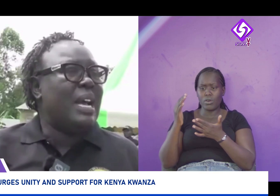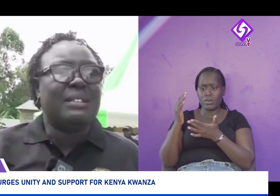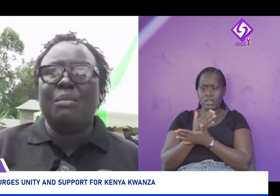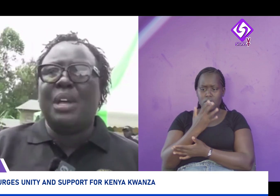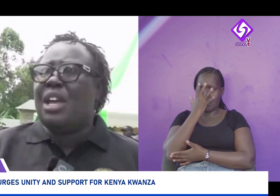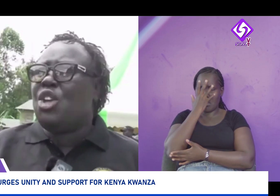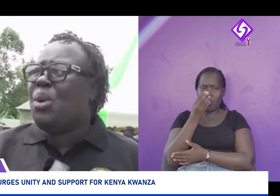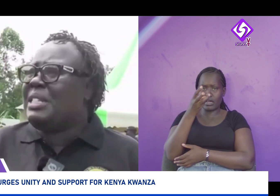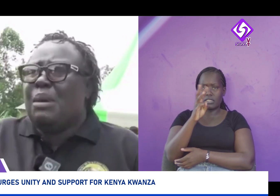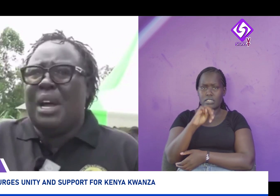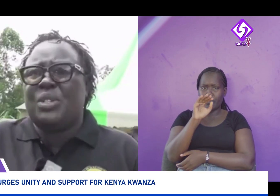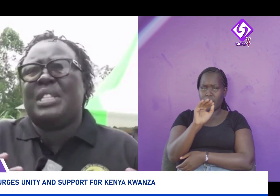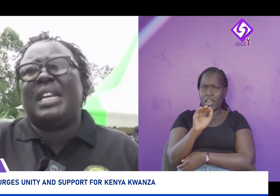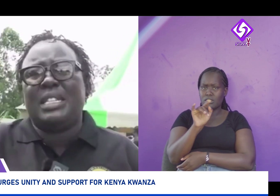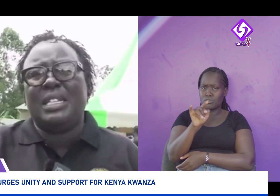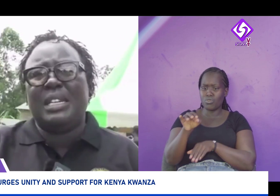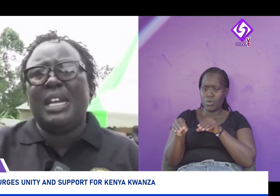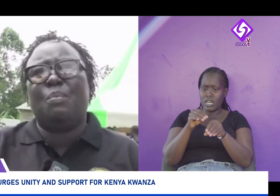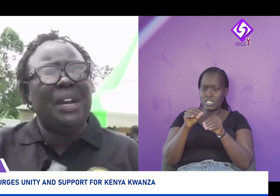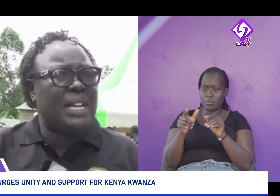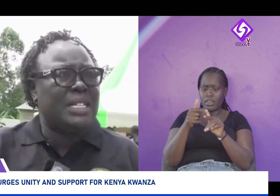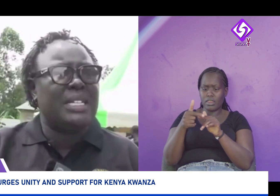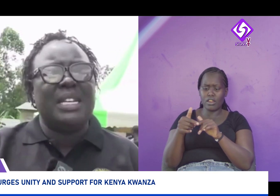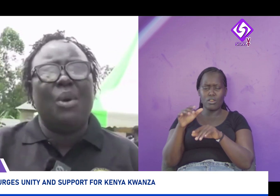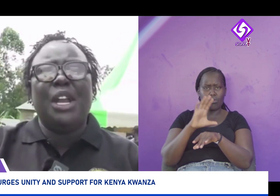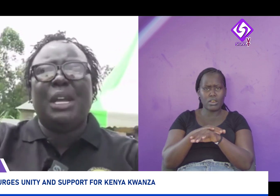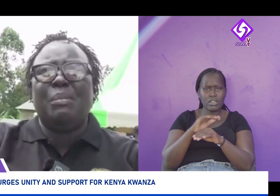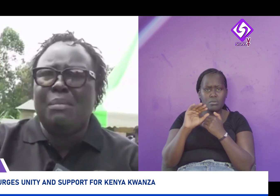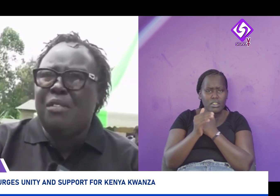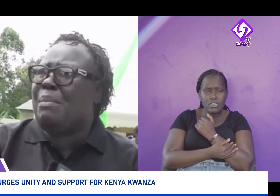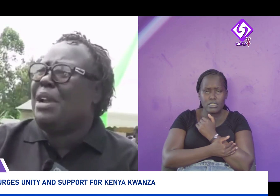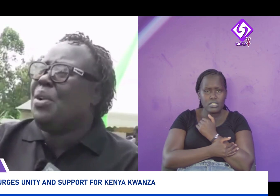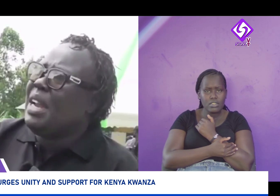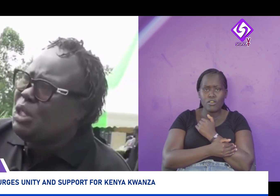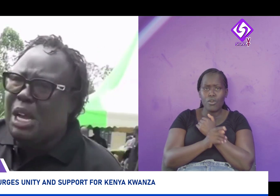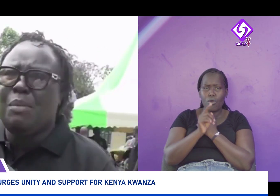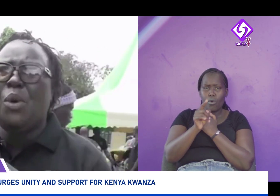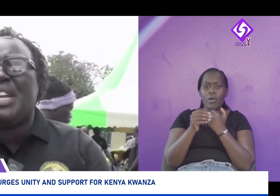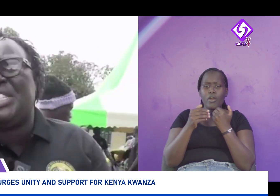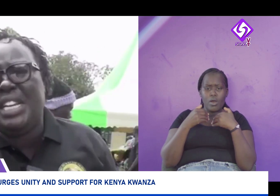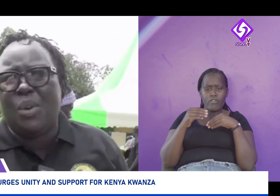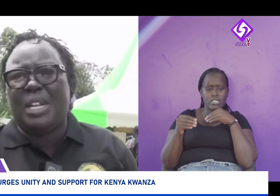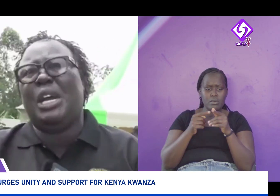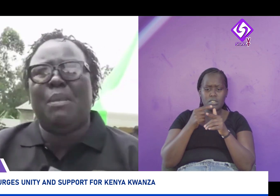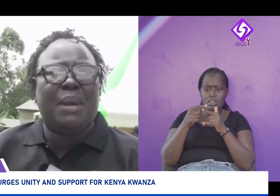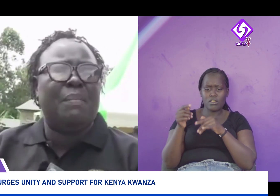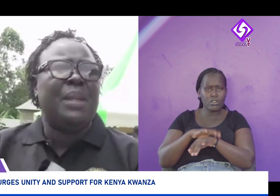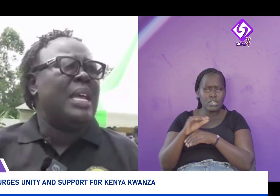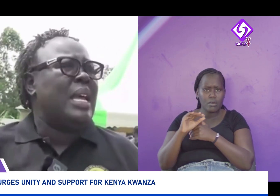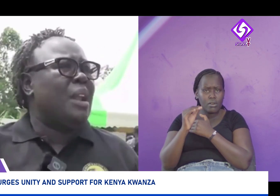ask them, you are disabled and you still get pregnant. When mlemavu na bado unaenda kushika mimba, uko na shida na unashika mimba. And